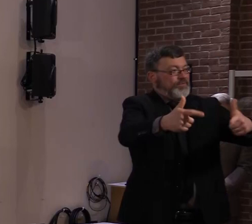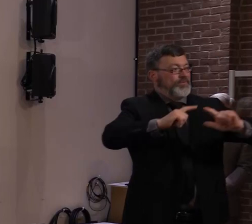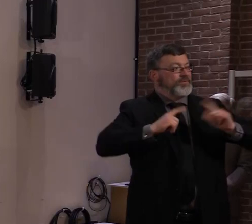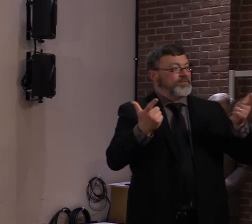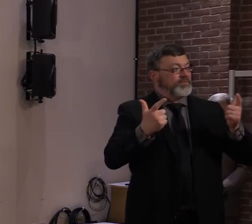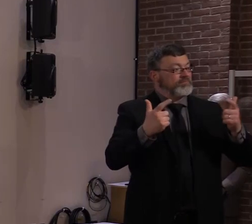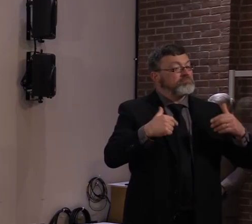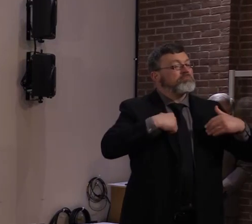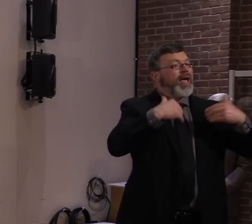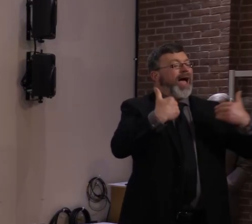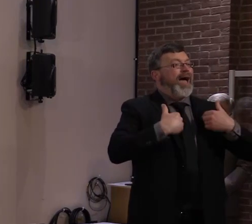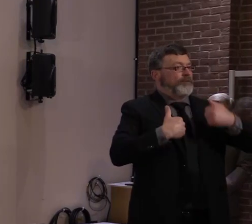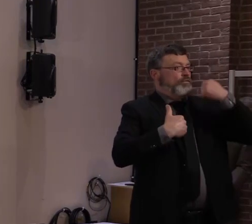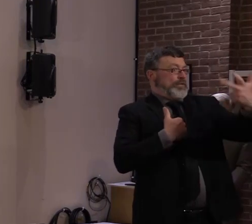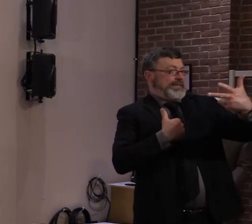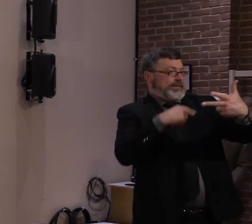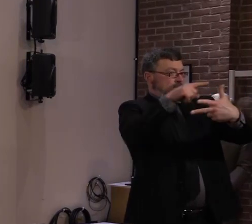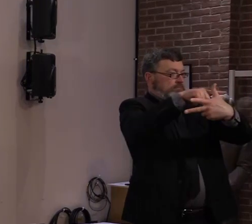Outside,